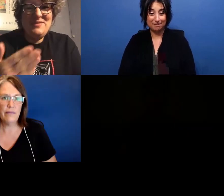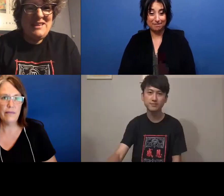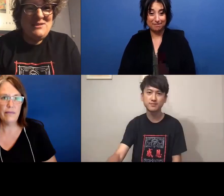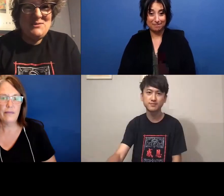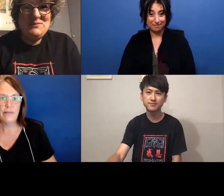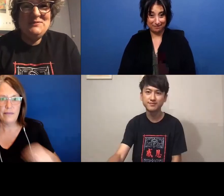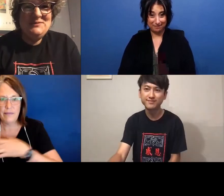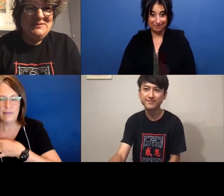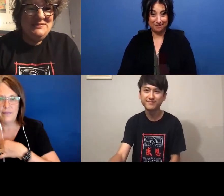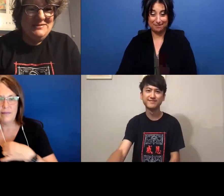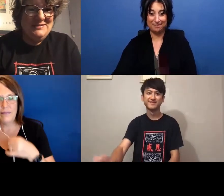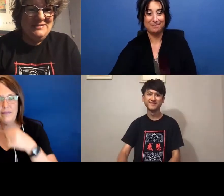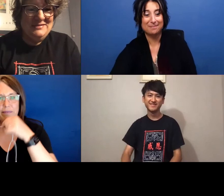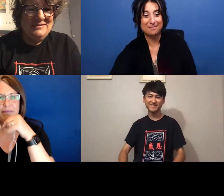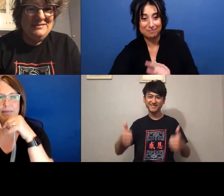Thank you.